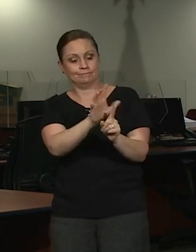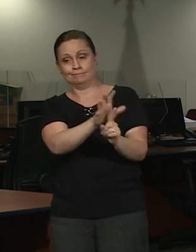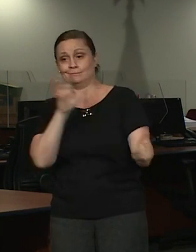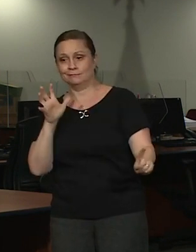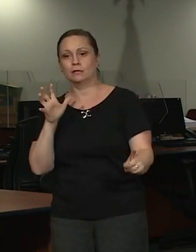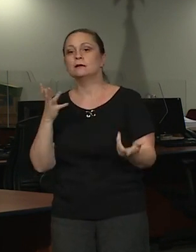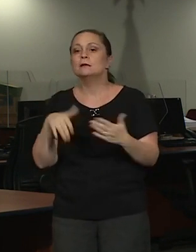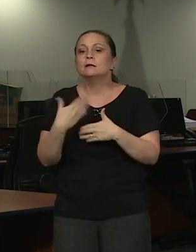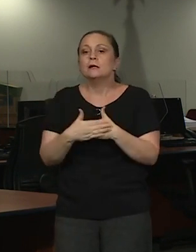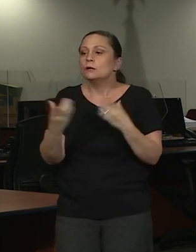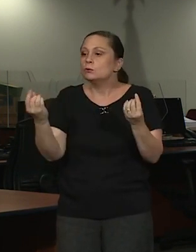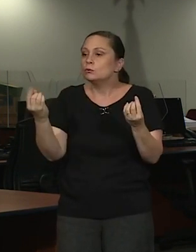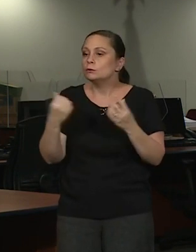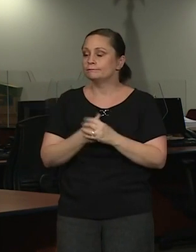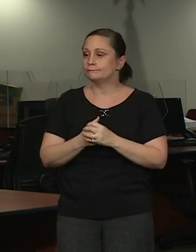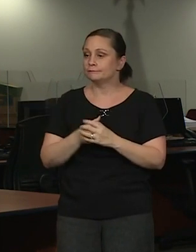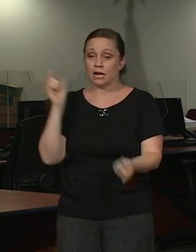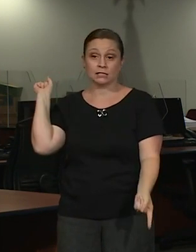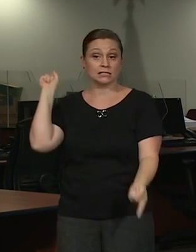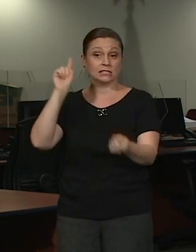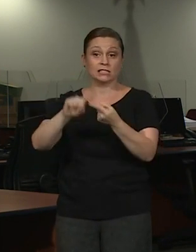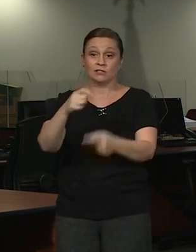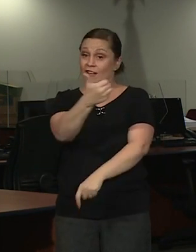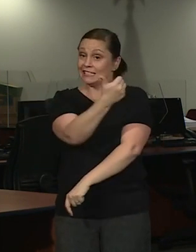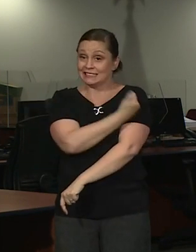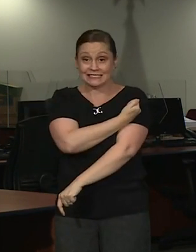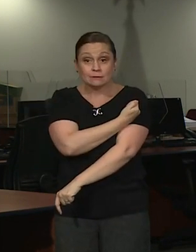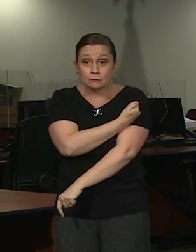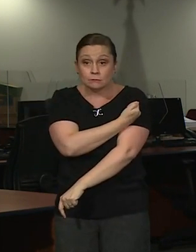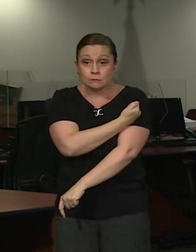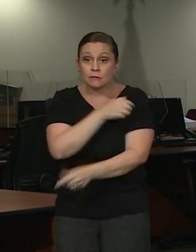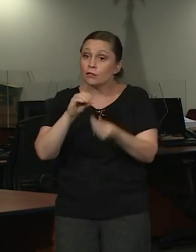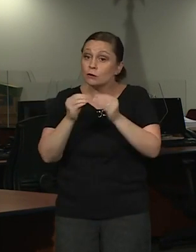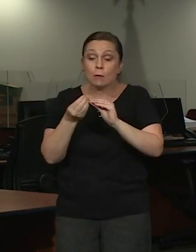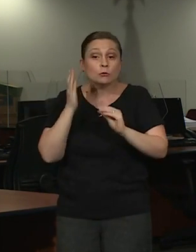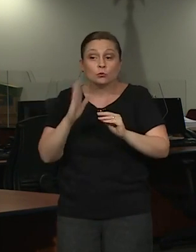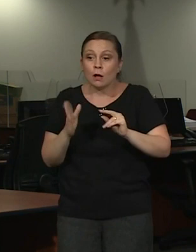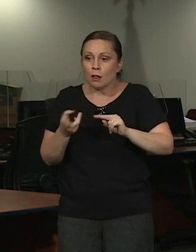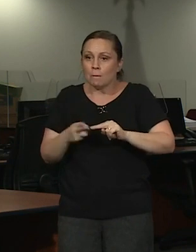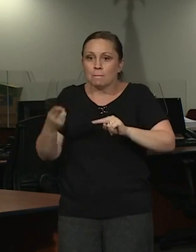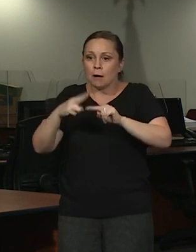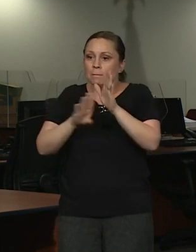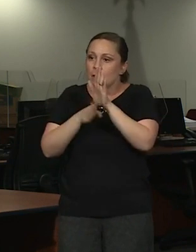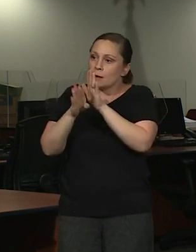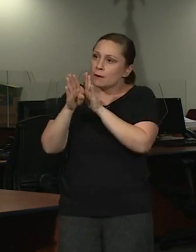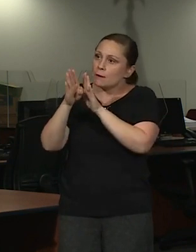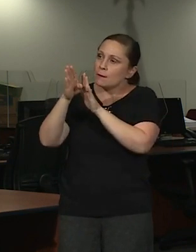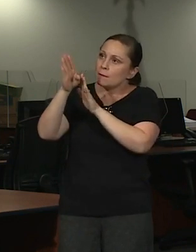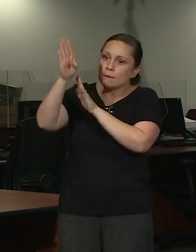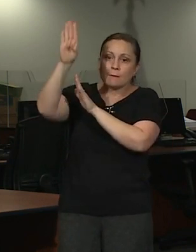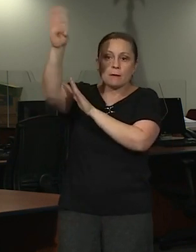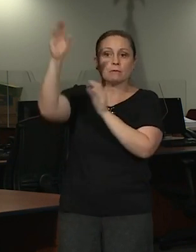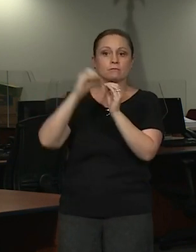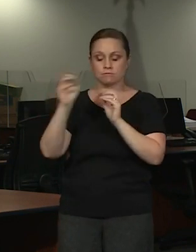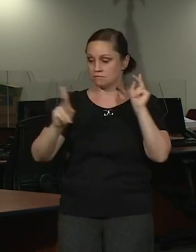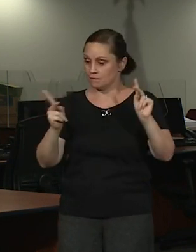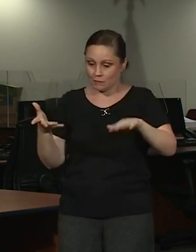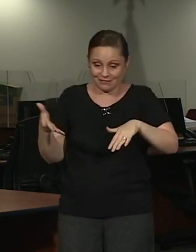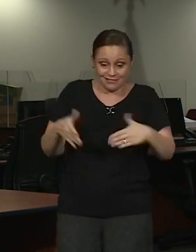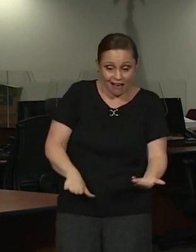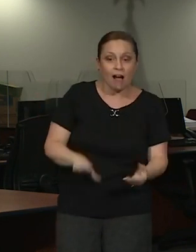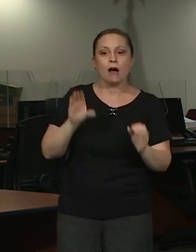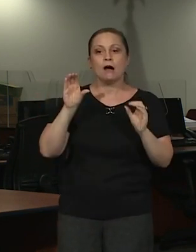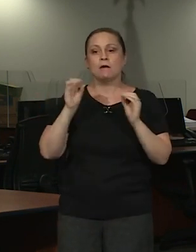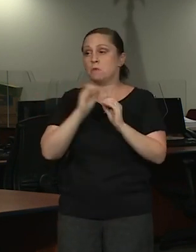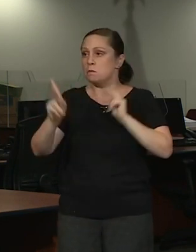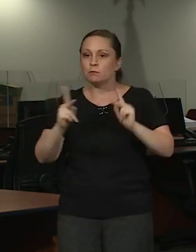your next until step? a vaccine comes along, the rate's going to continue to go up. More people are going to die. More people are going to be sick. And